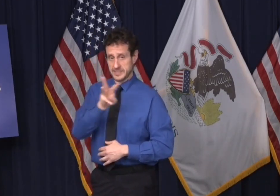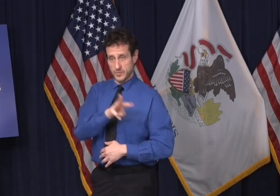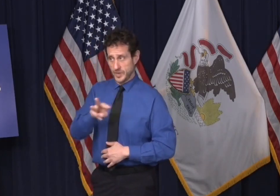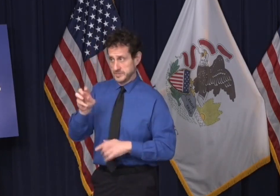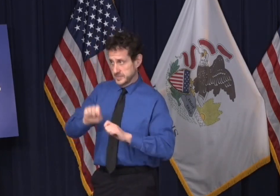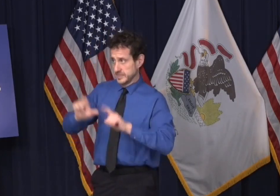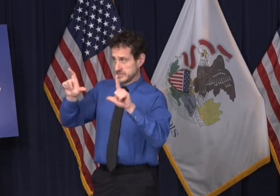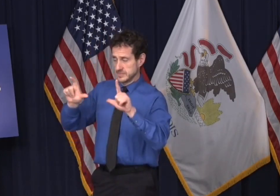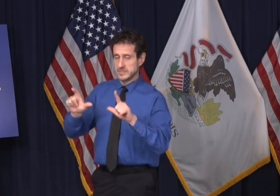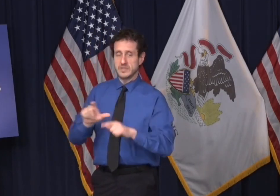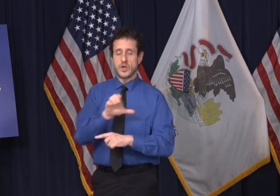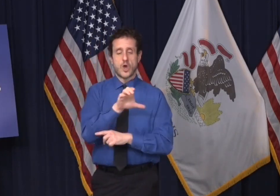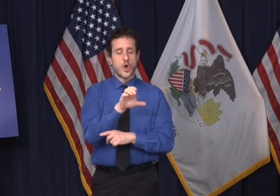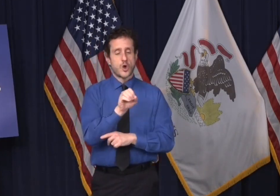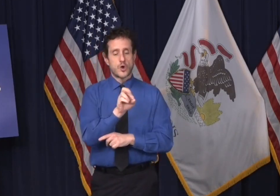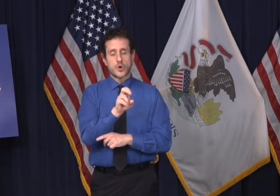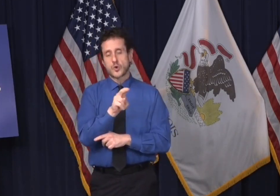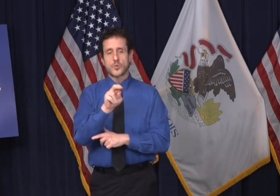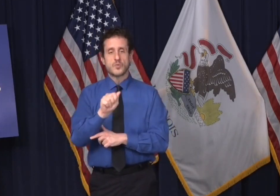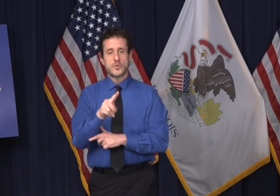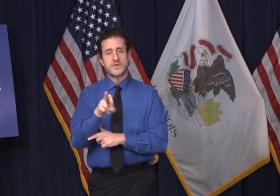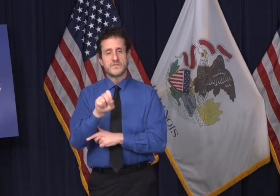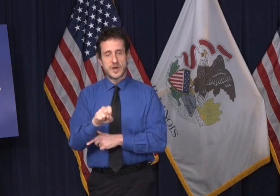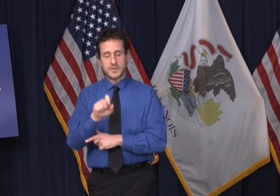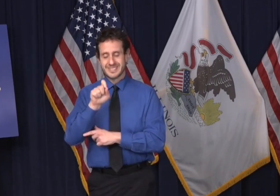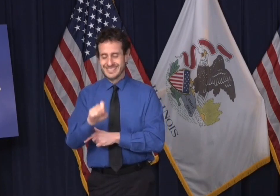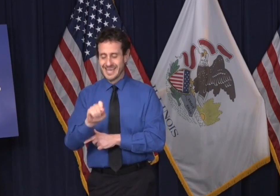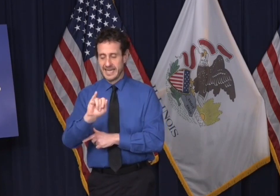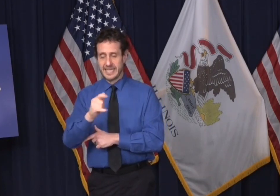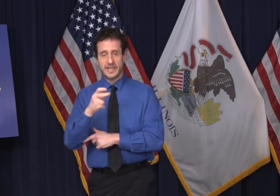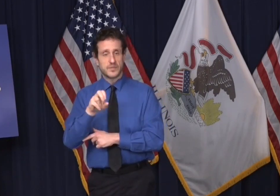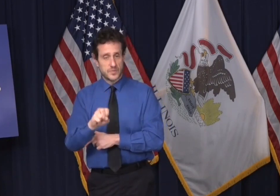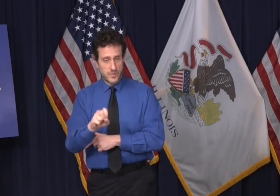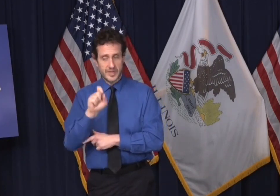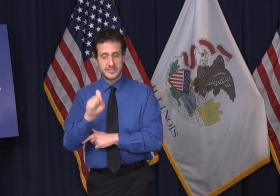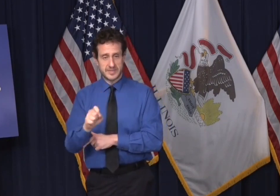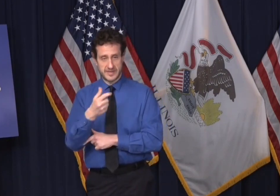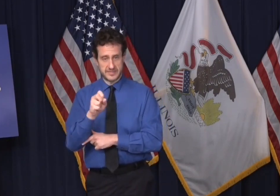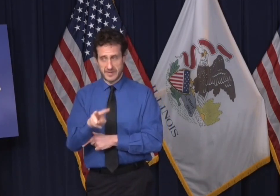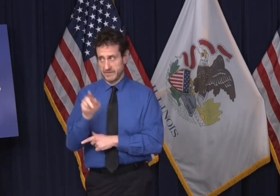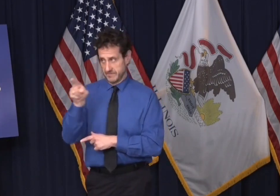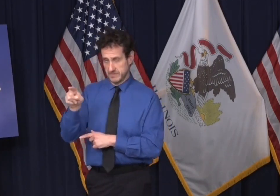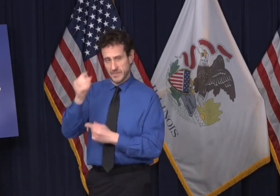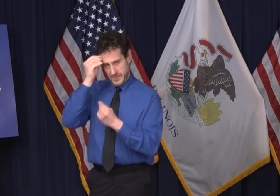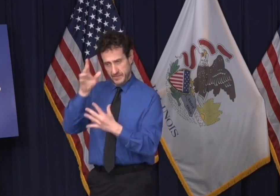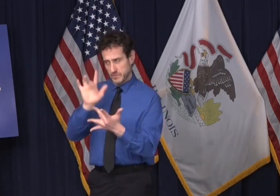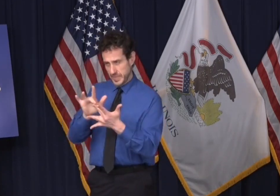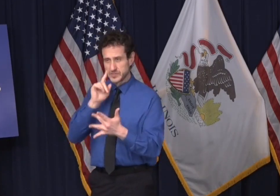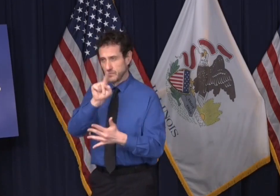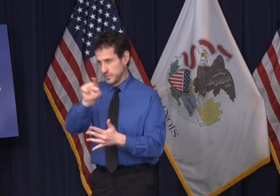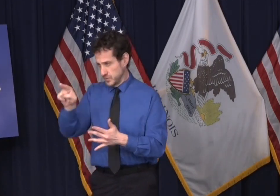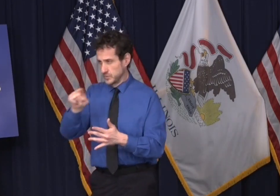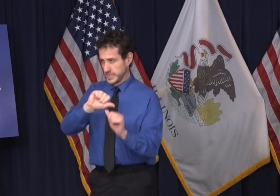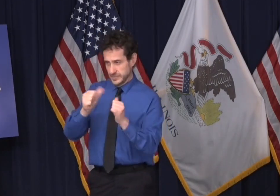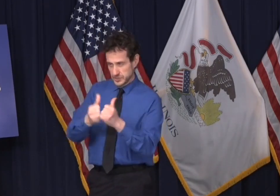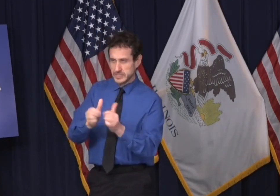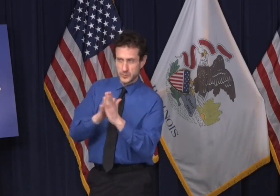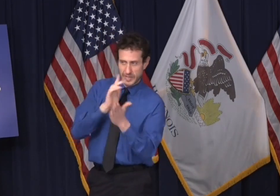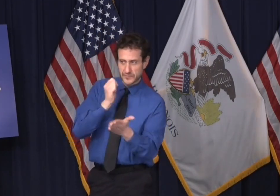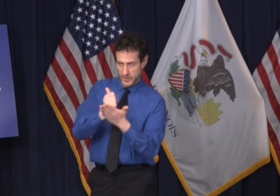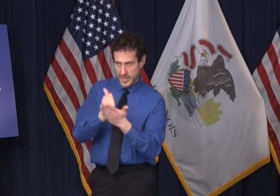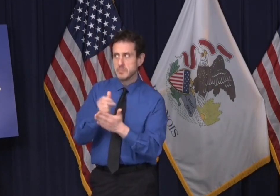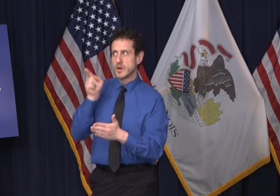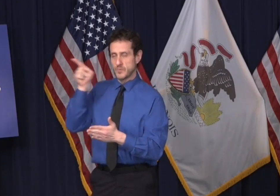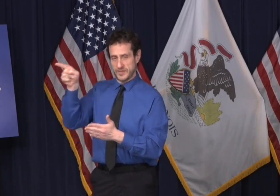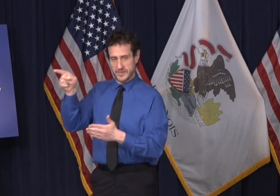website, and that's coronavirus.illinois.gov. I'm so proud today to share